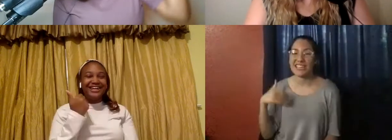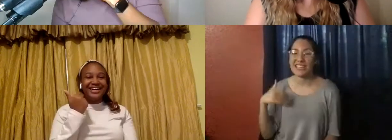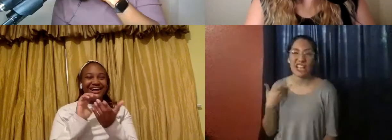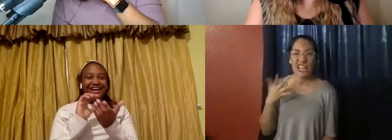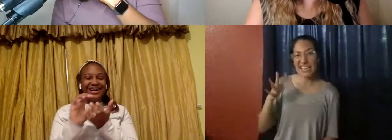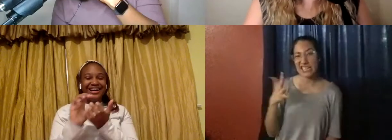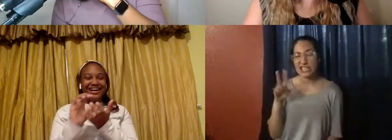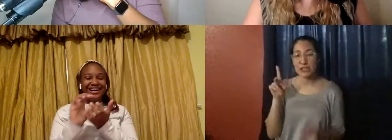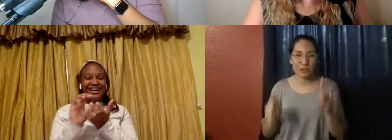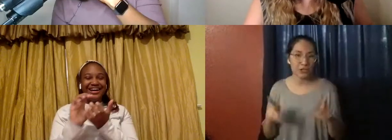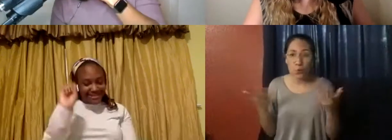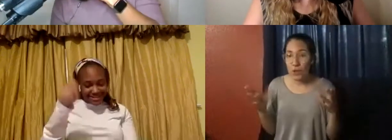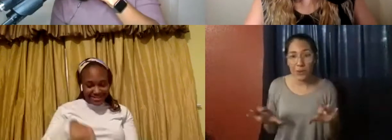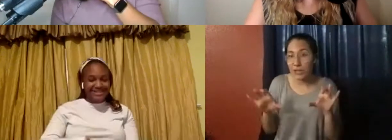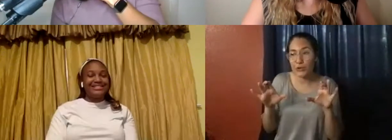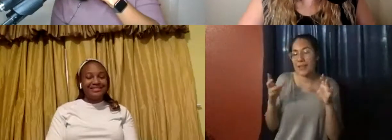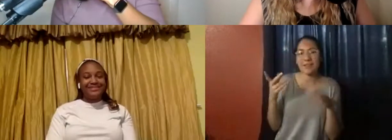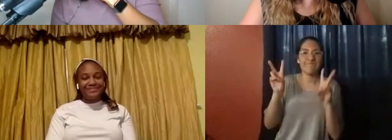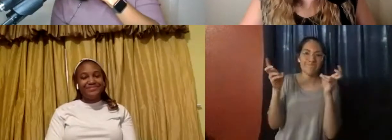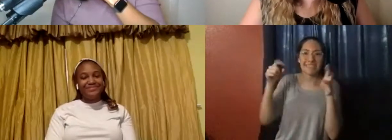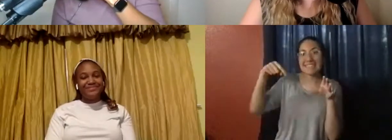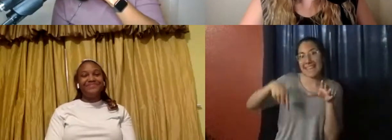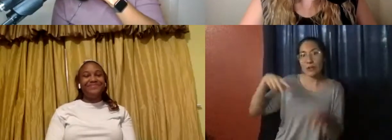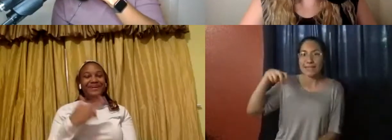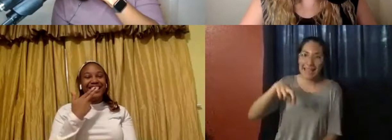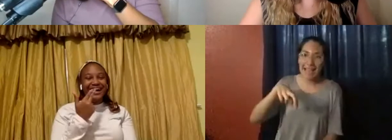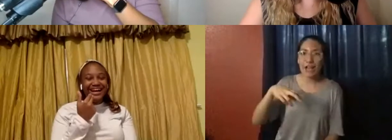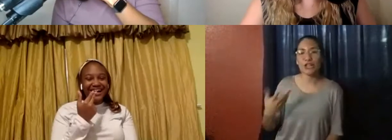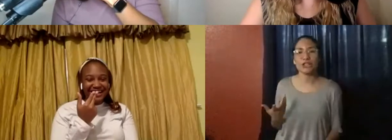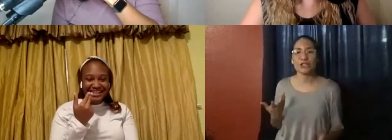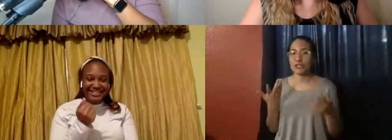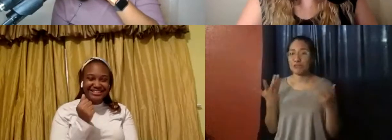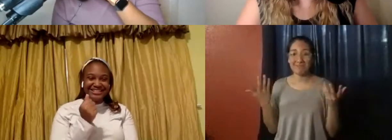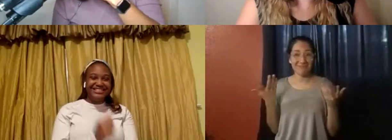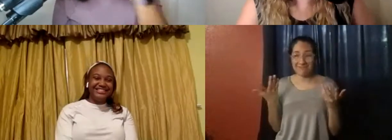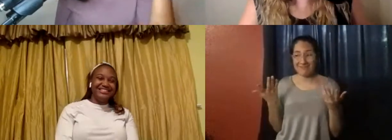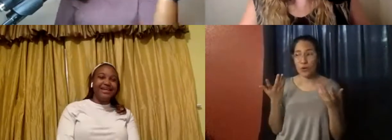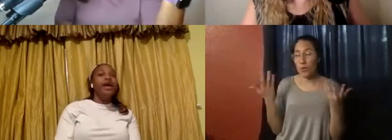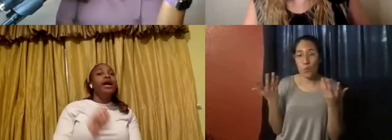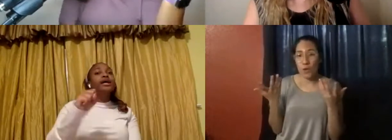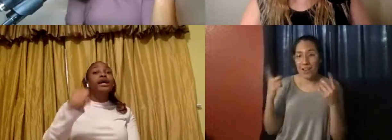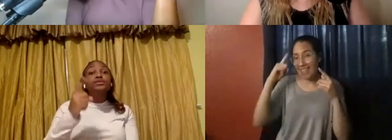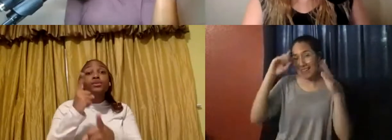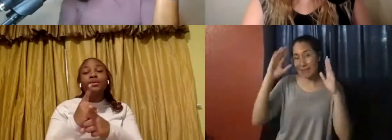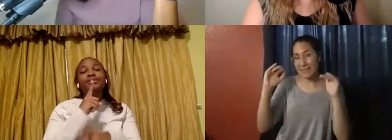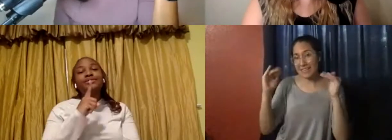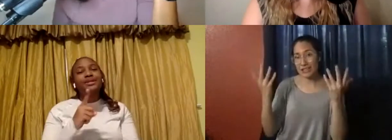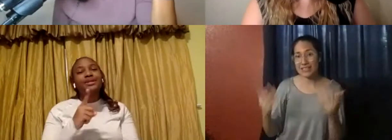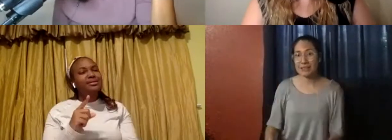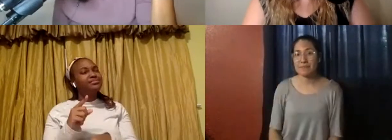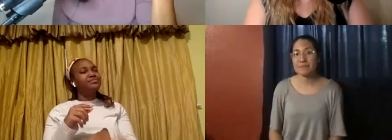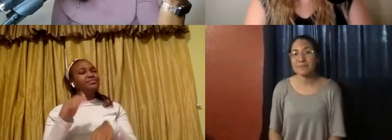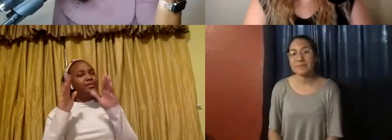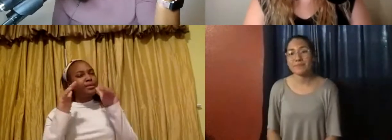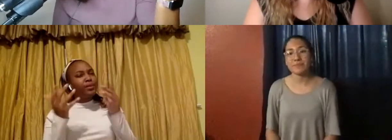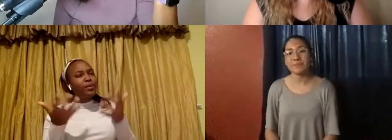what are they doing downstairs? Yes. I want to know what are the expectations? Right. And exactly. What is the expectation?